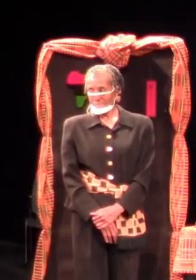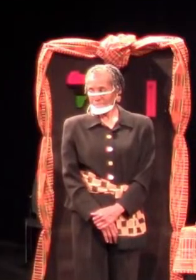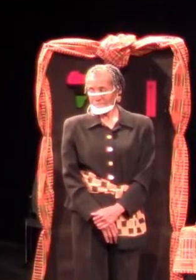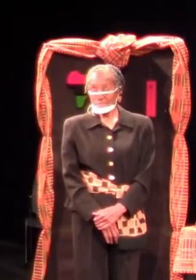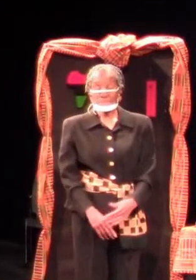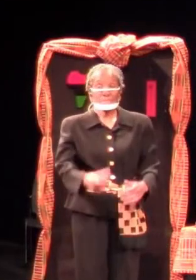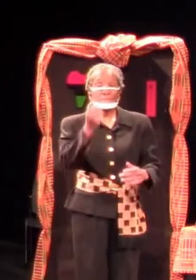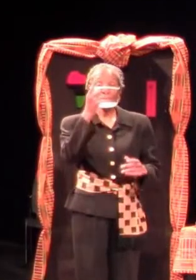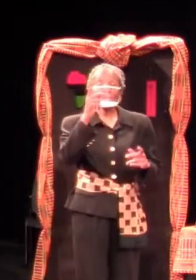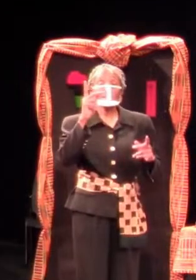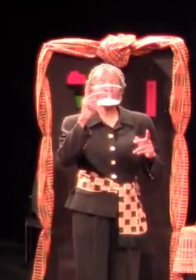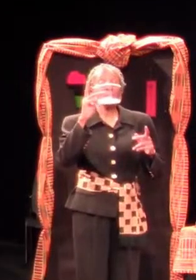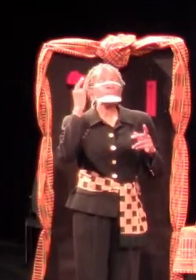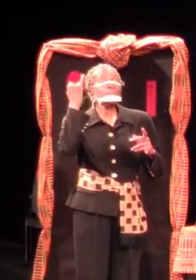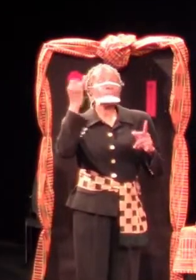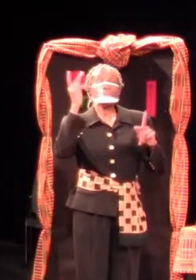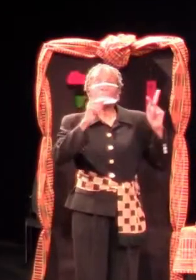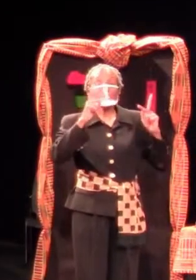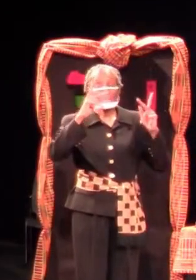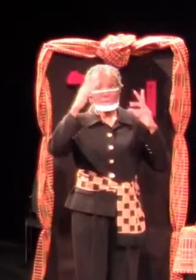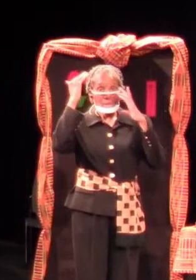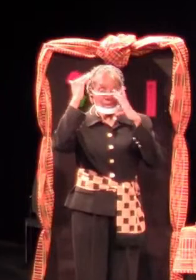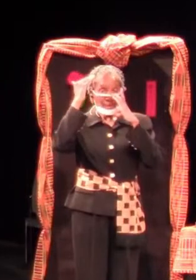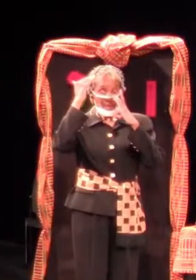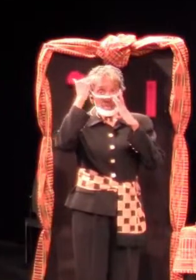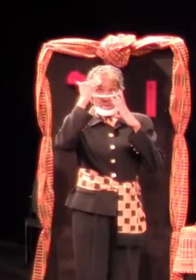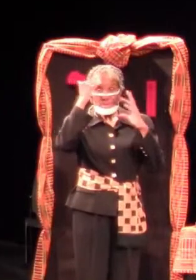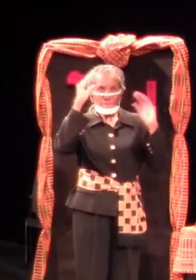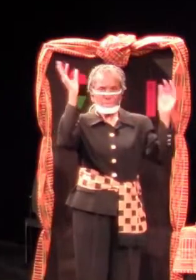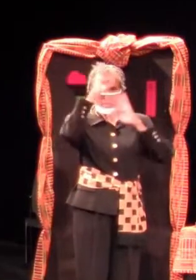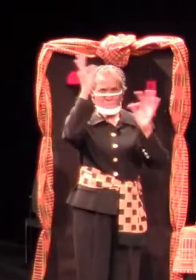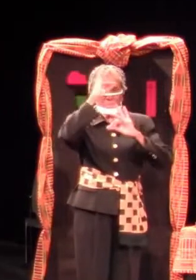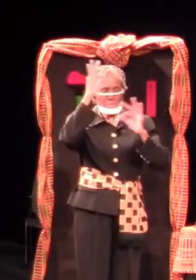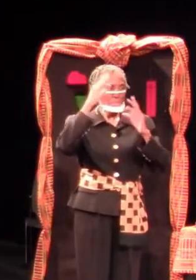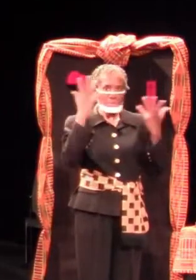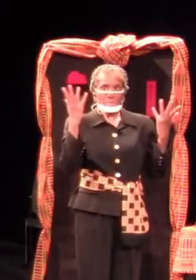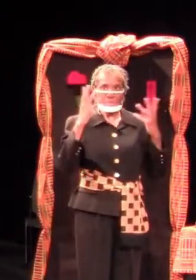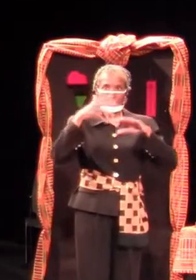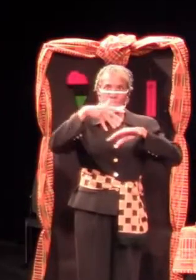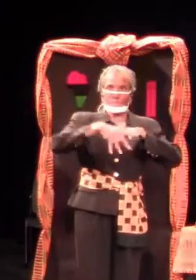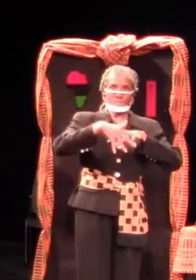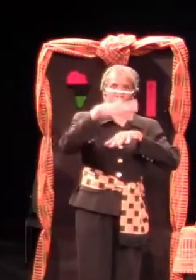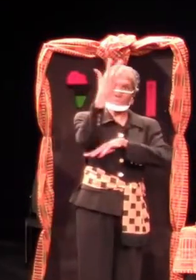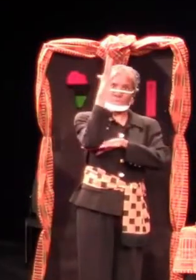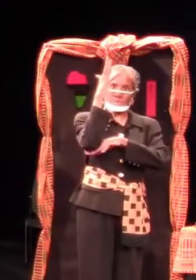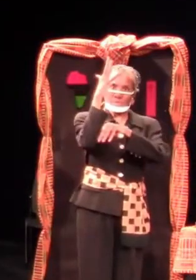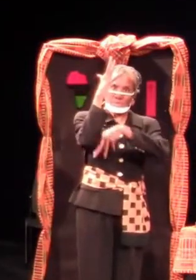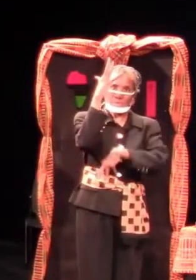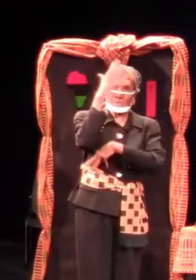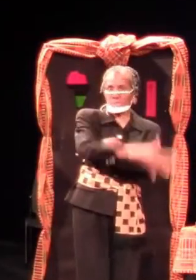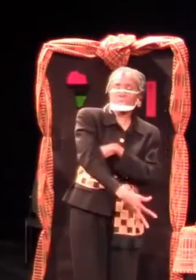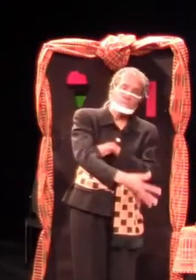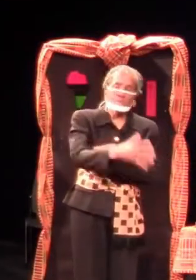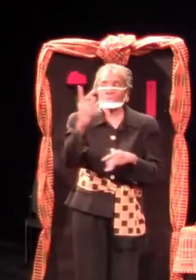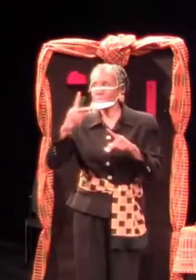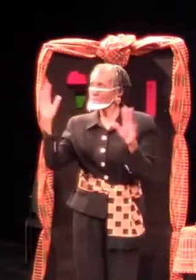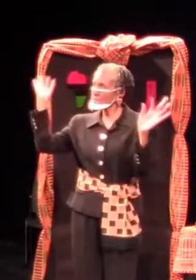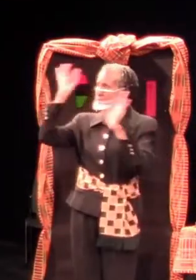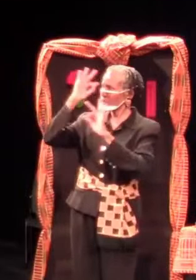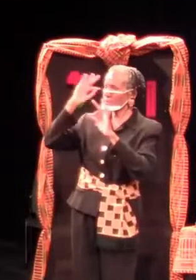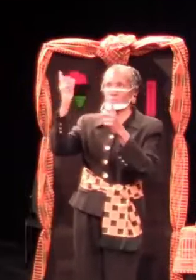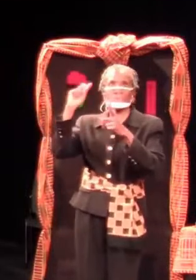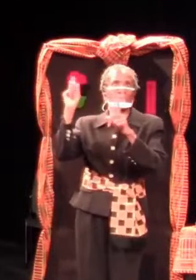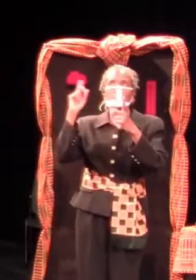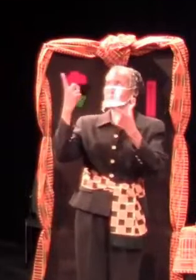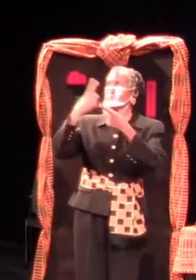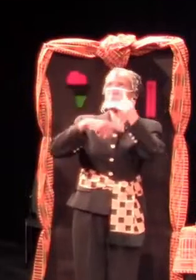A people without knowledge of its past is like a tree without roots. People who don't know their history, that don't know where they came from, definitely can't figure out where they're